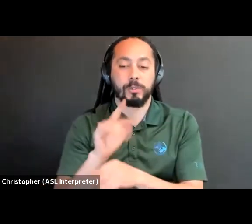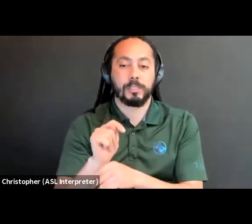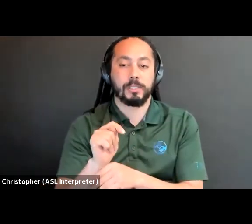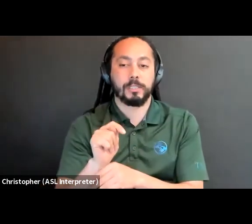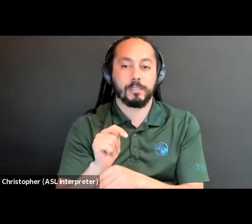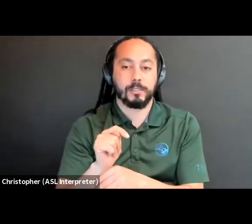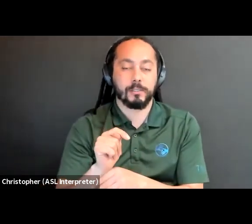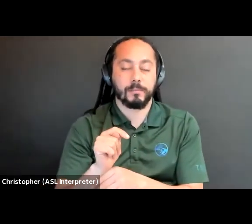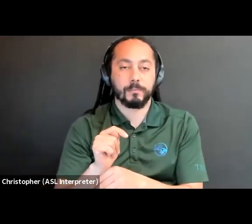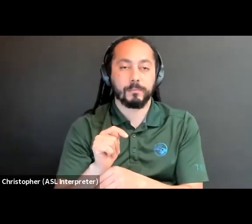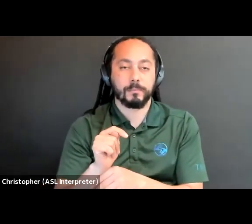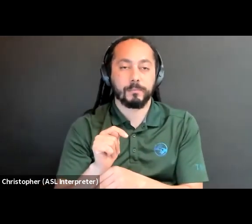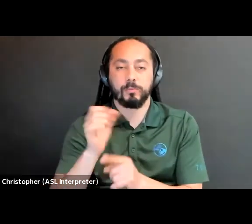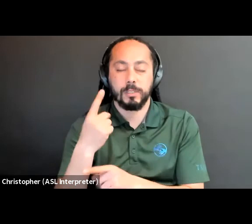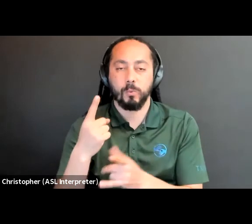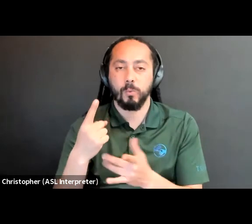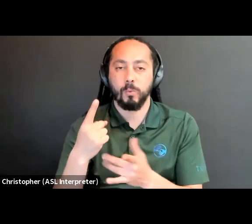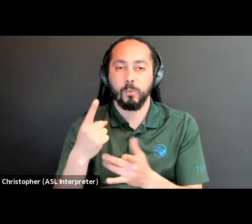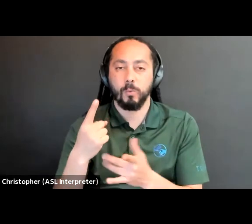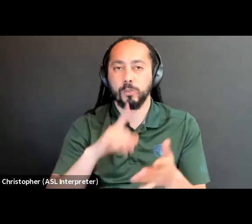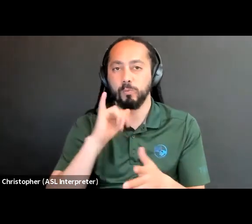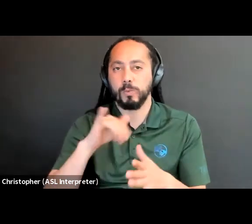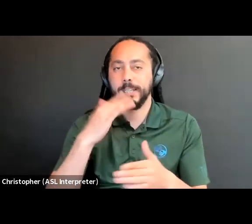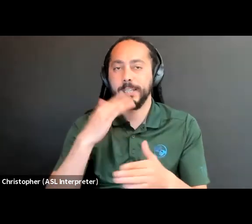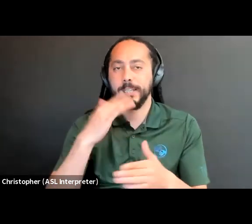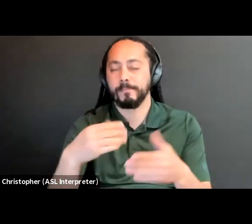what's really going on in an individual family.